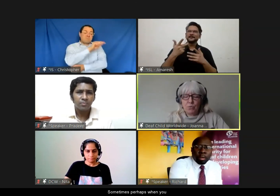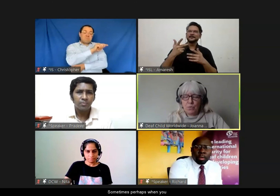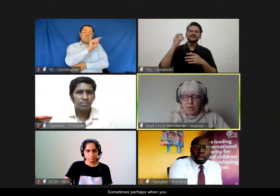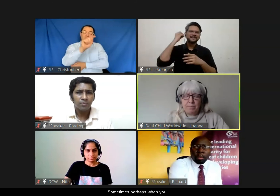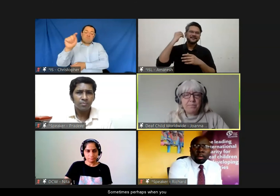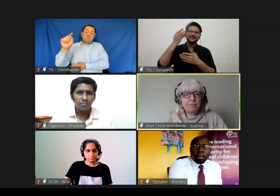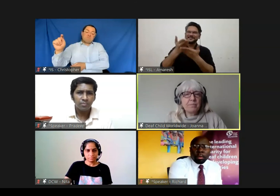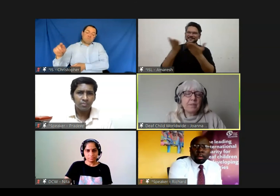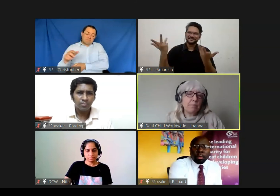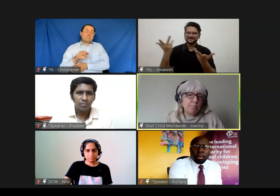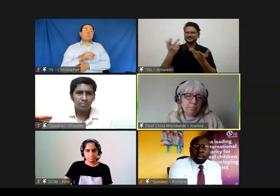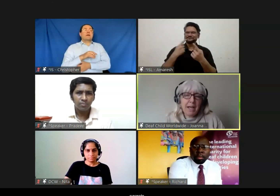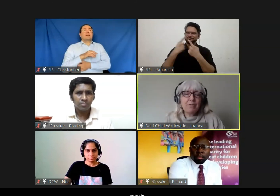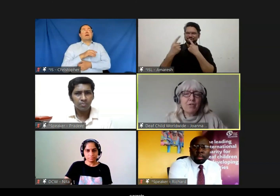to